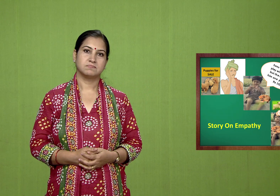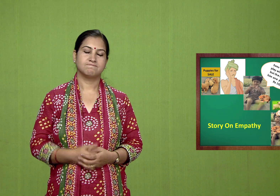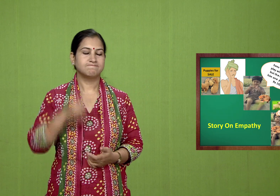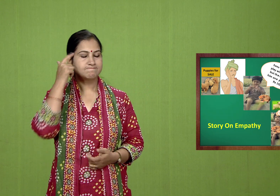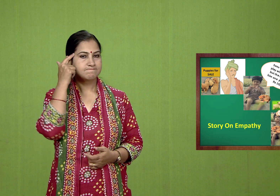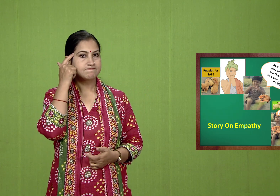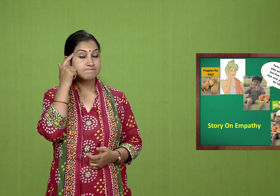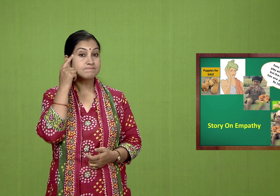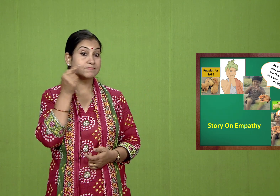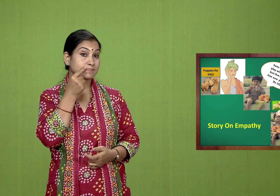and asked the farmer